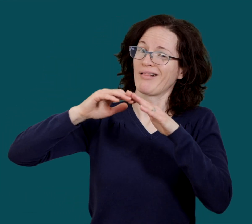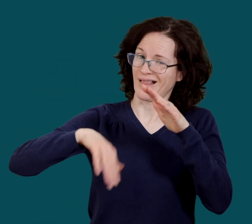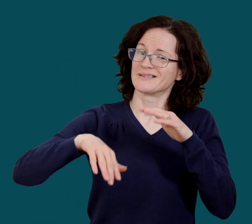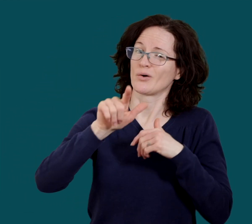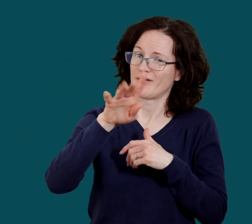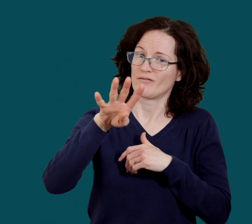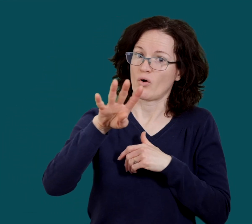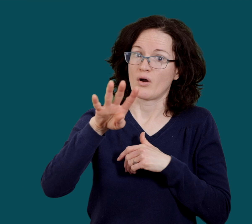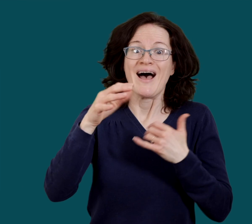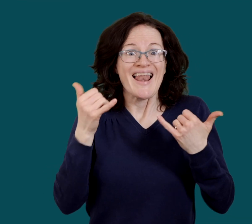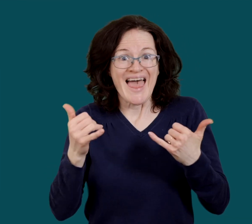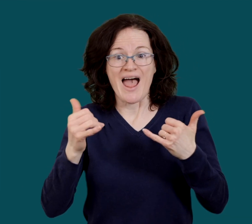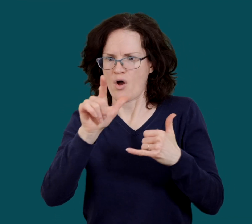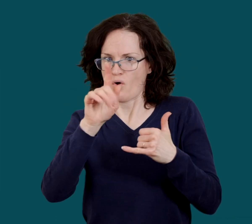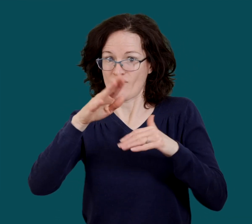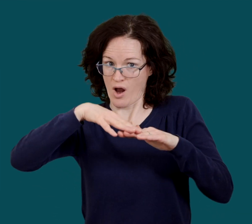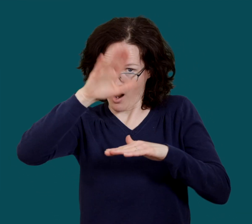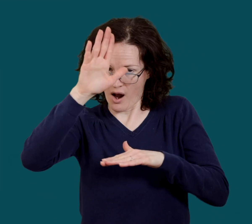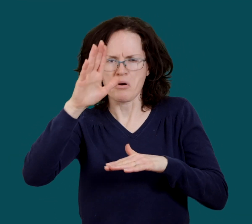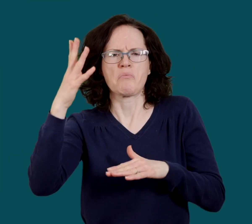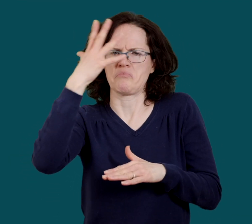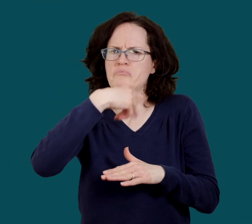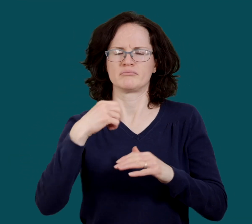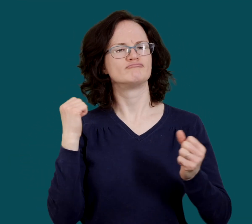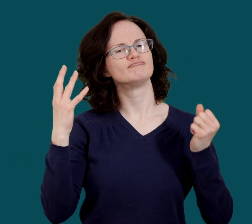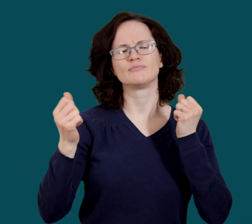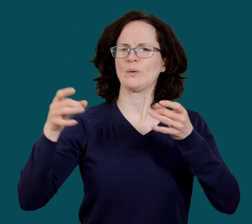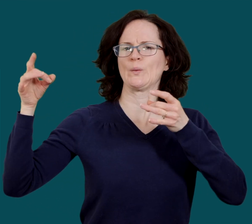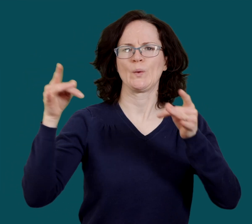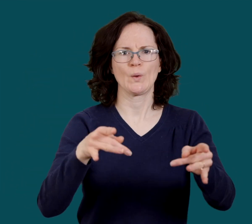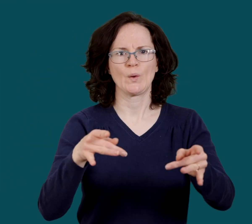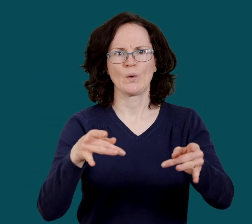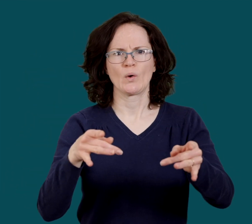Today, smooth video is accomplished by having frame rates of at least 24 frames per second.